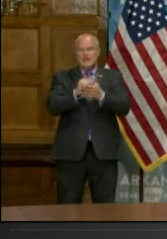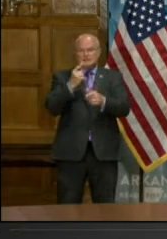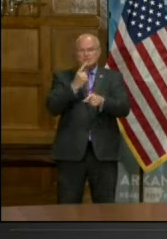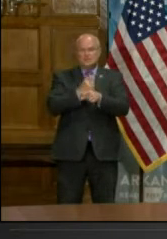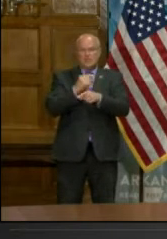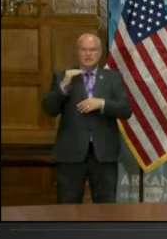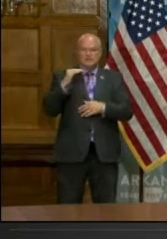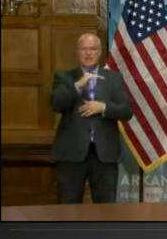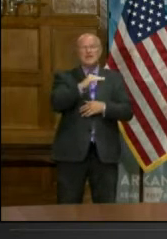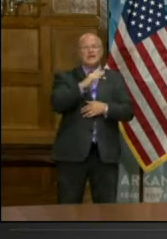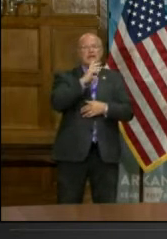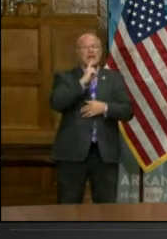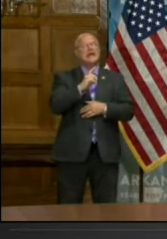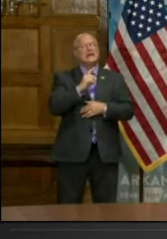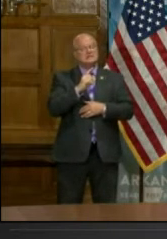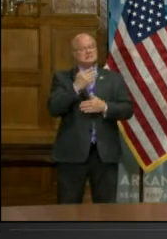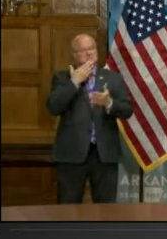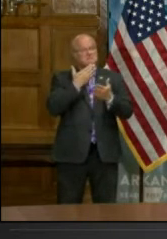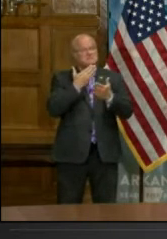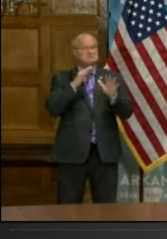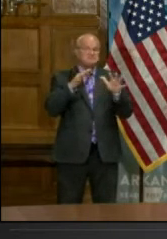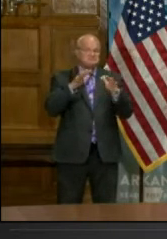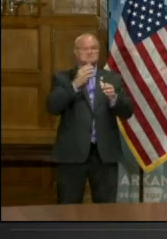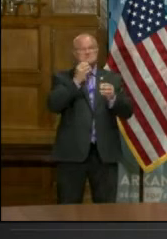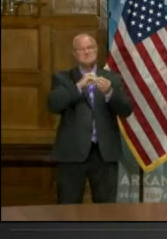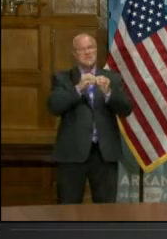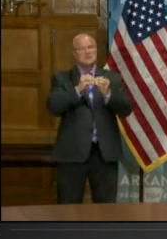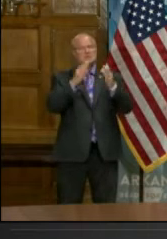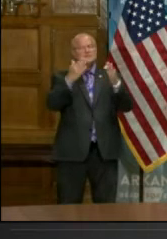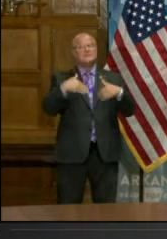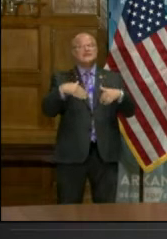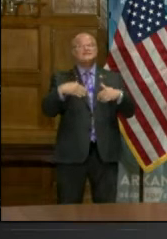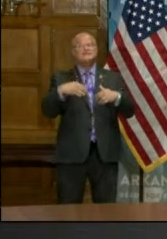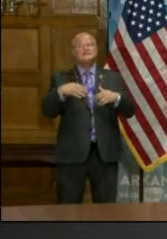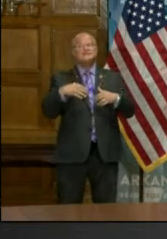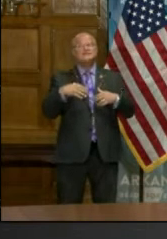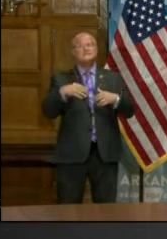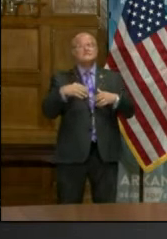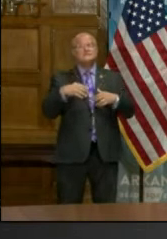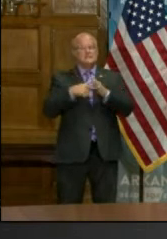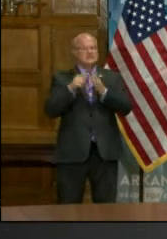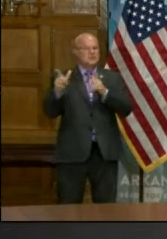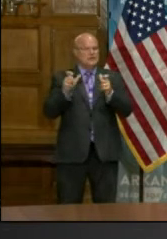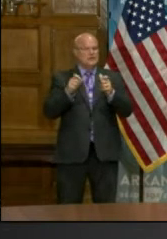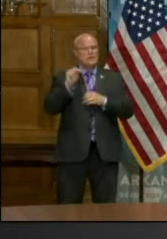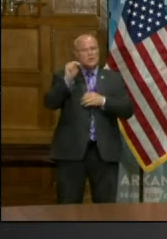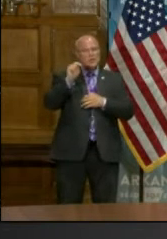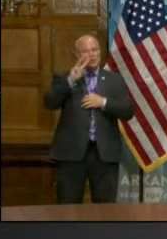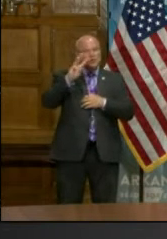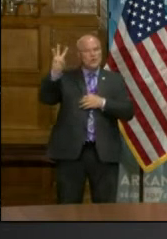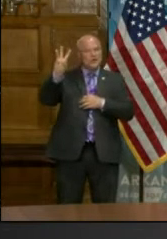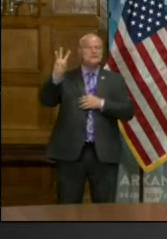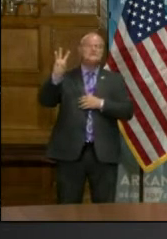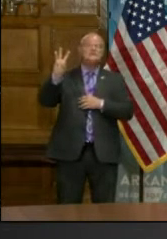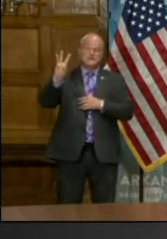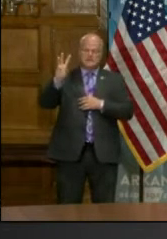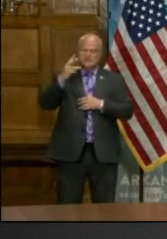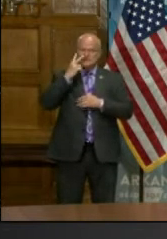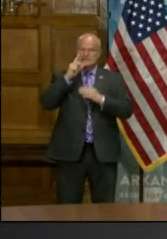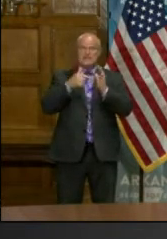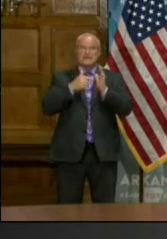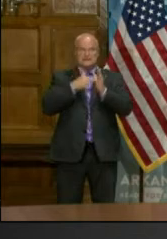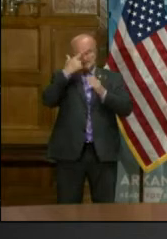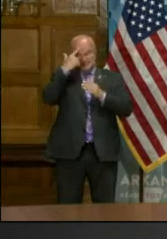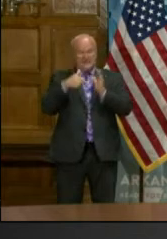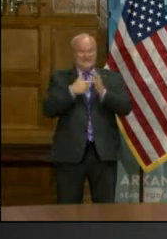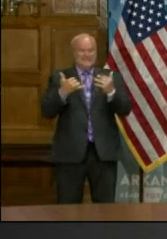right direction, and it's a modest number of cases. Go to the next one. We'll go through these quickly. Northwest, now you got to see this